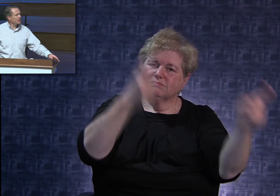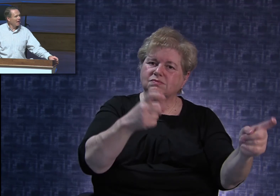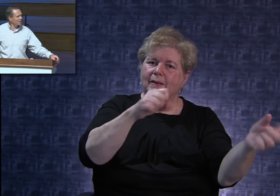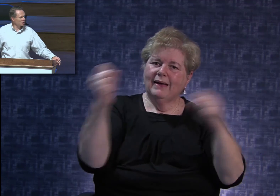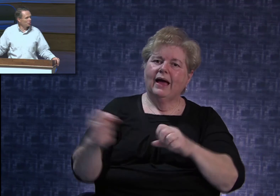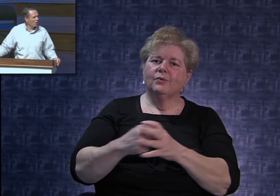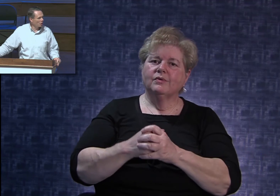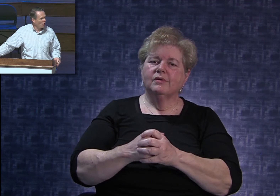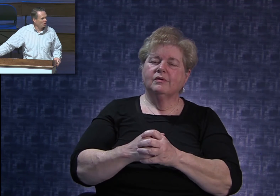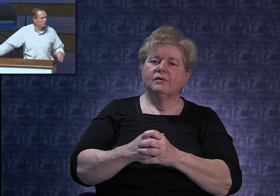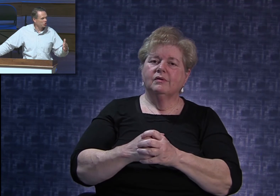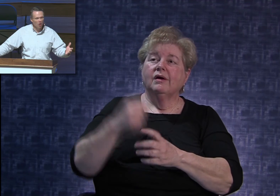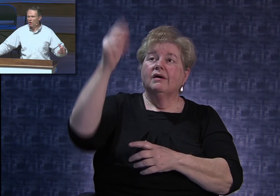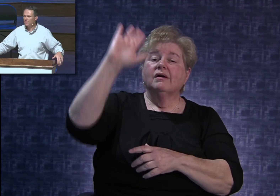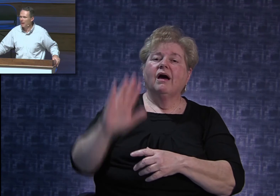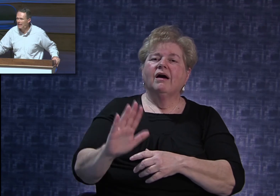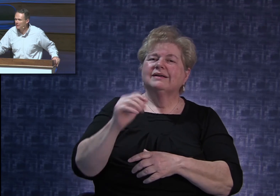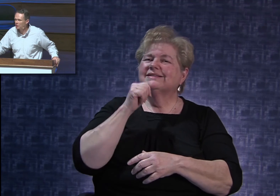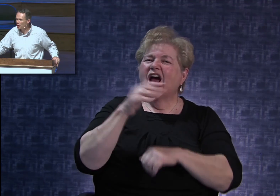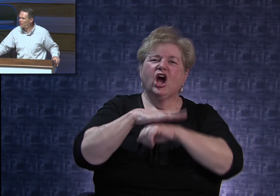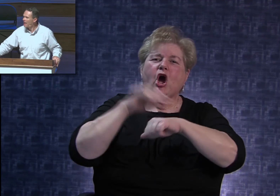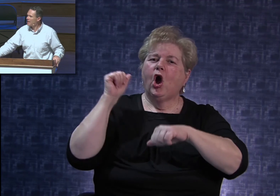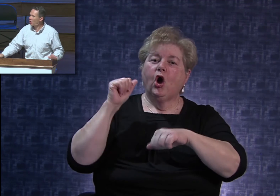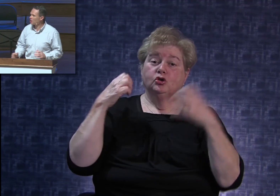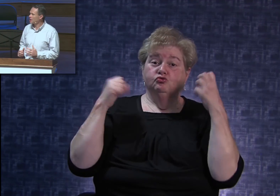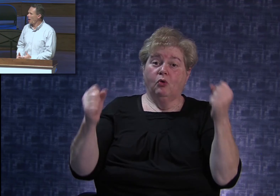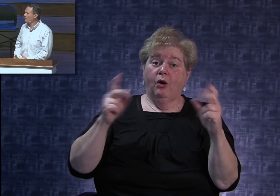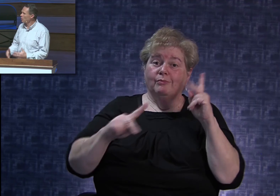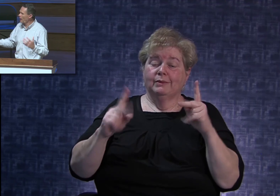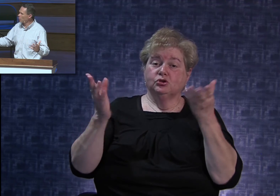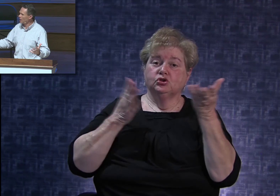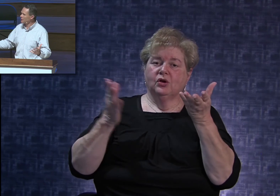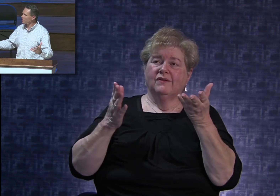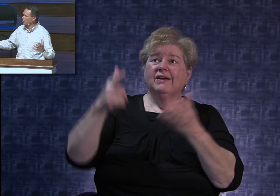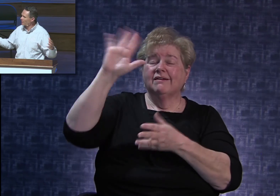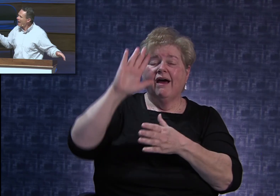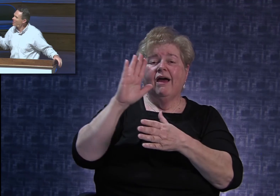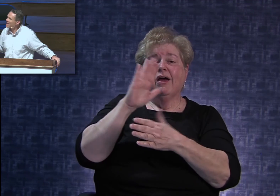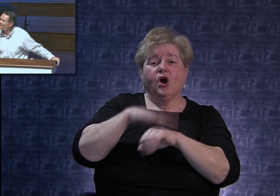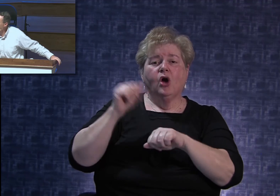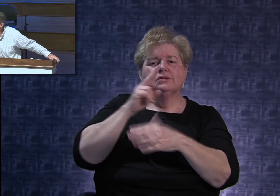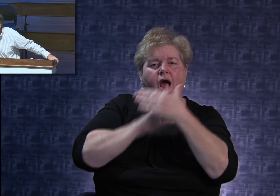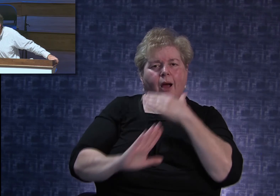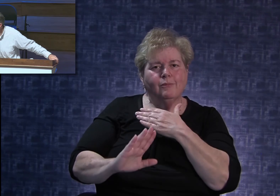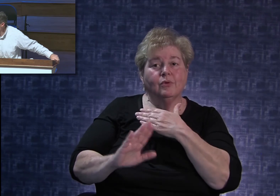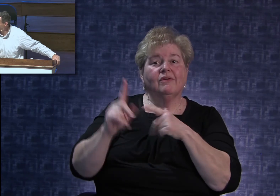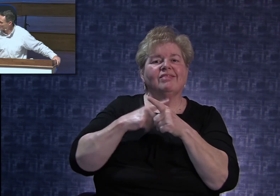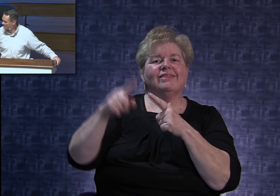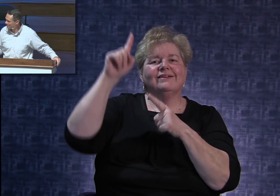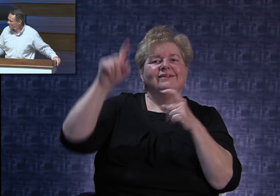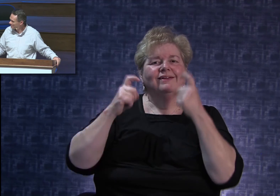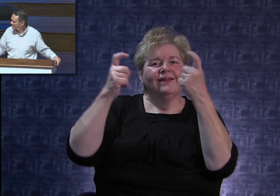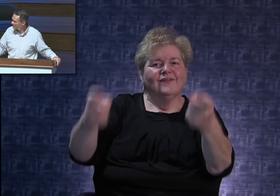You see, God doesn't call the strong and mighty to serve. He calls the humble and willing to serve, and then He empowers